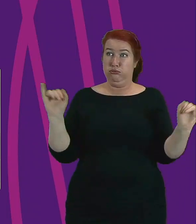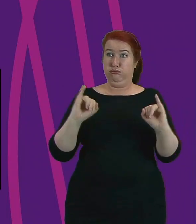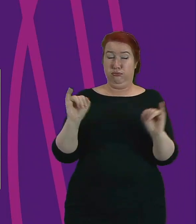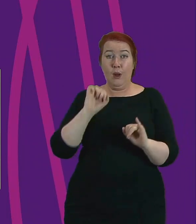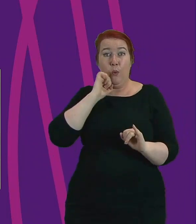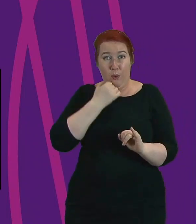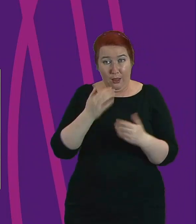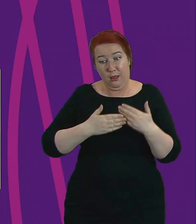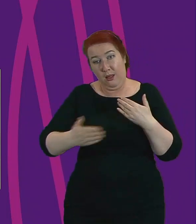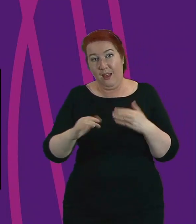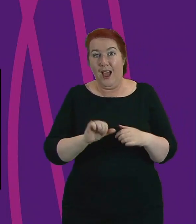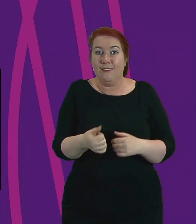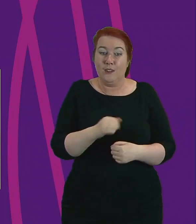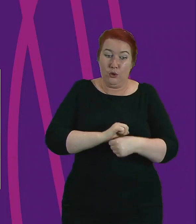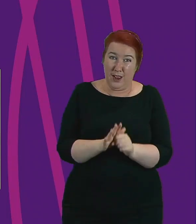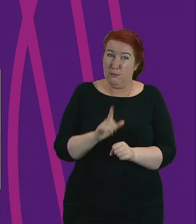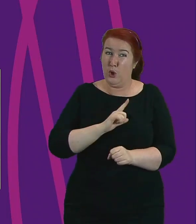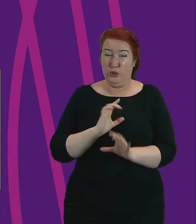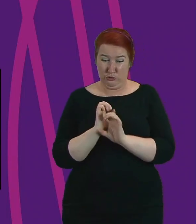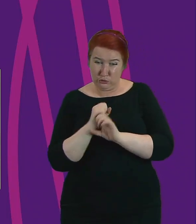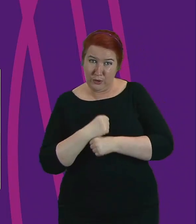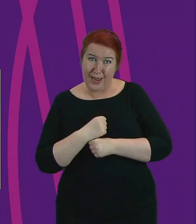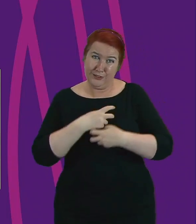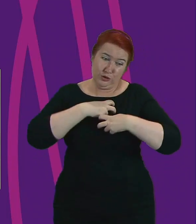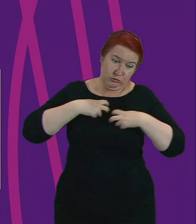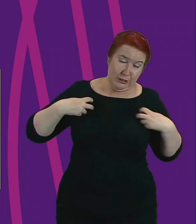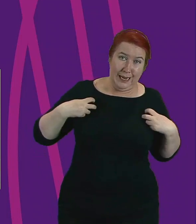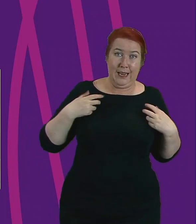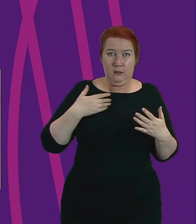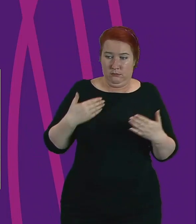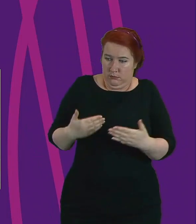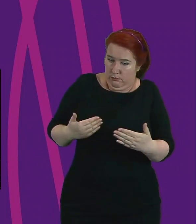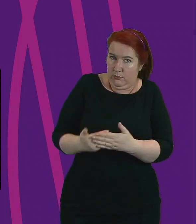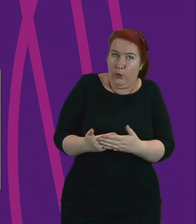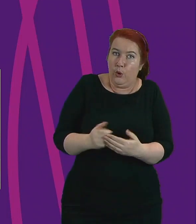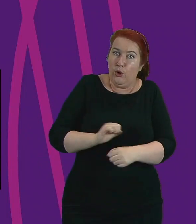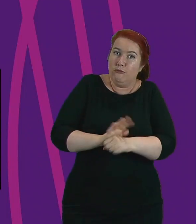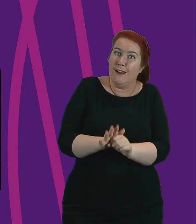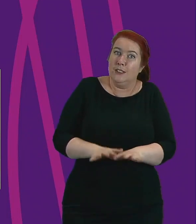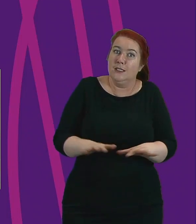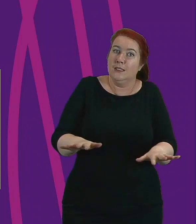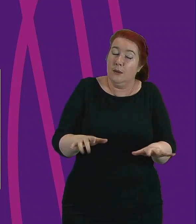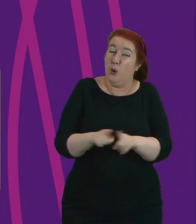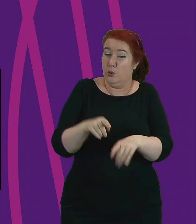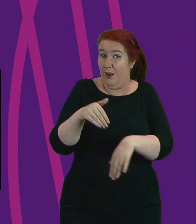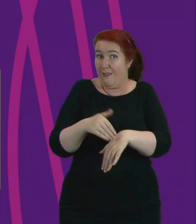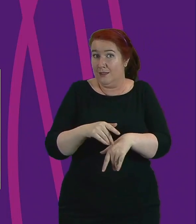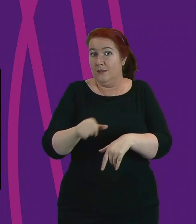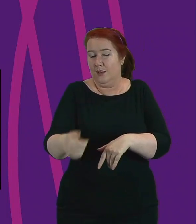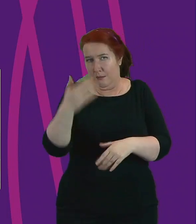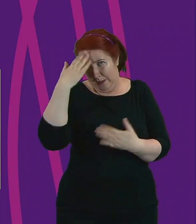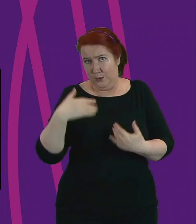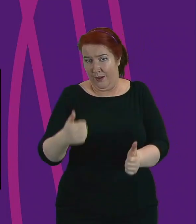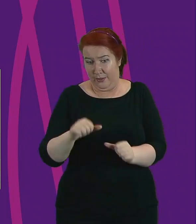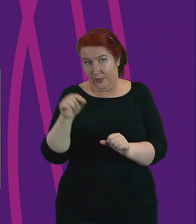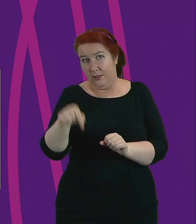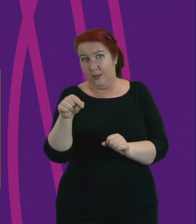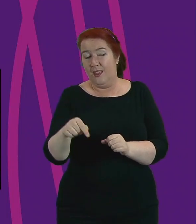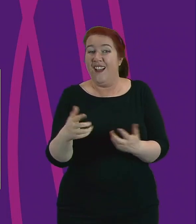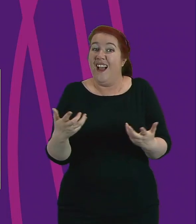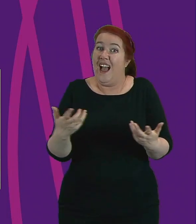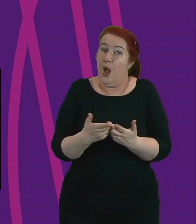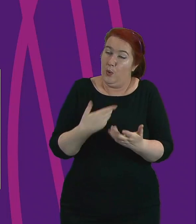pandemic because of the stress and the strain of this pandemic, but also the consequences of it. How we address that mental